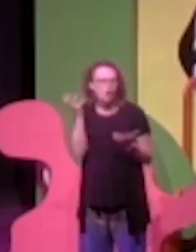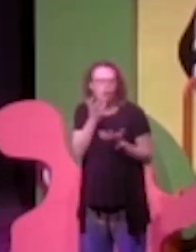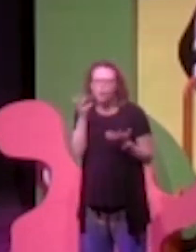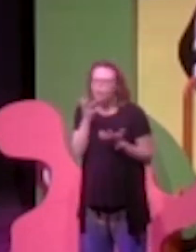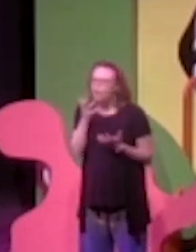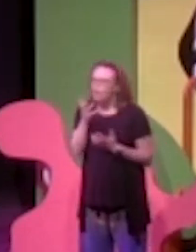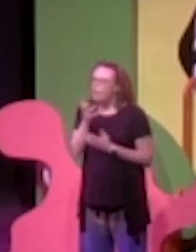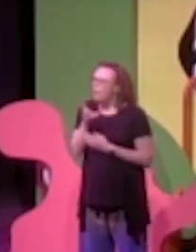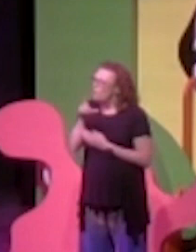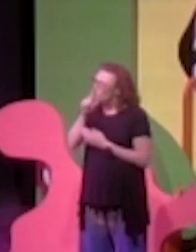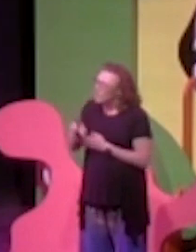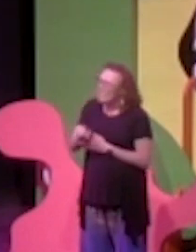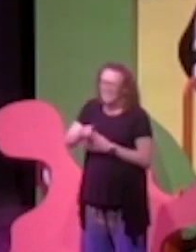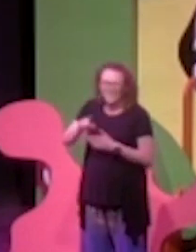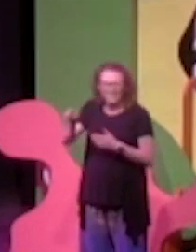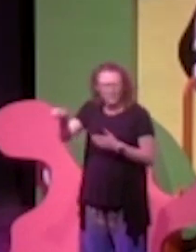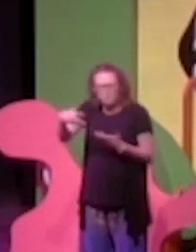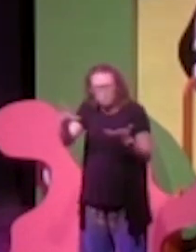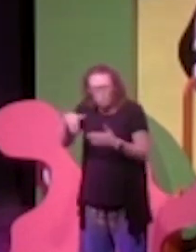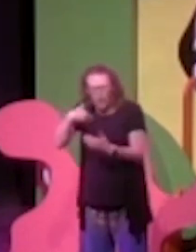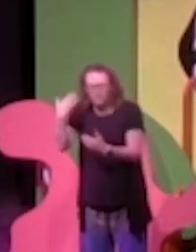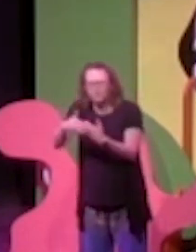is there anything better?